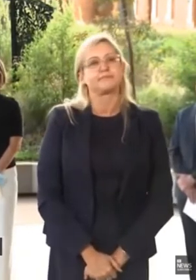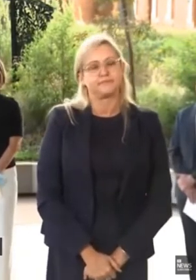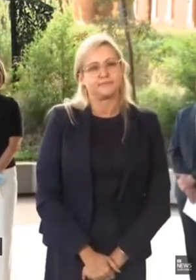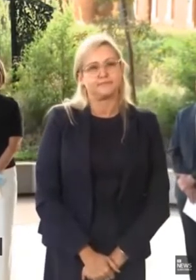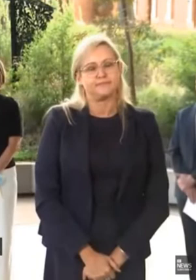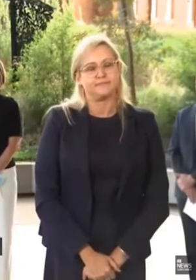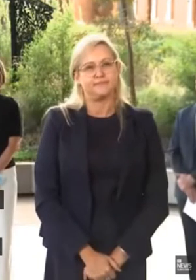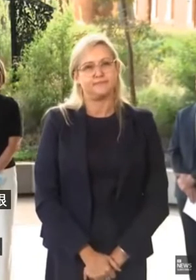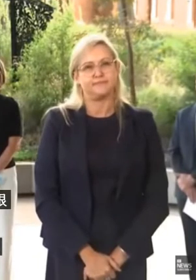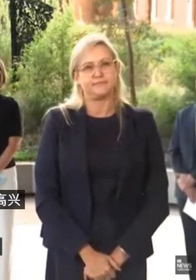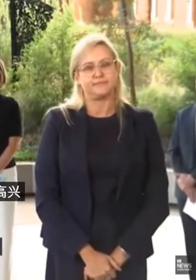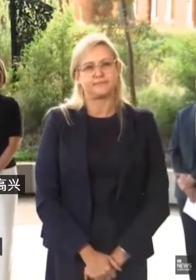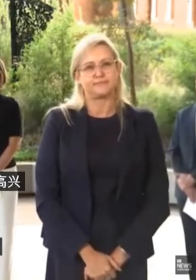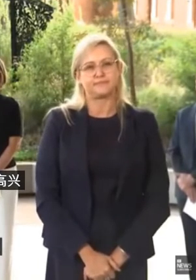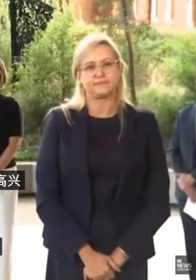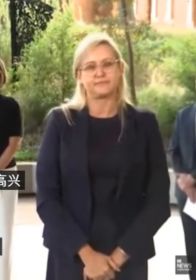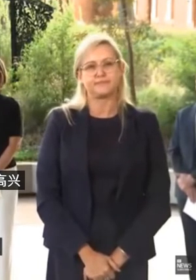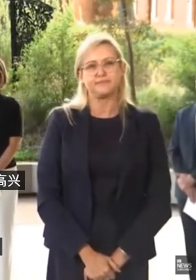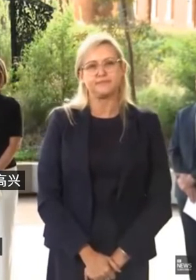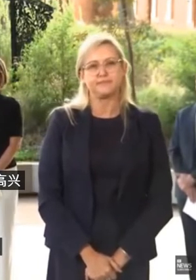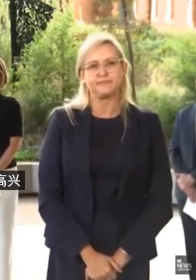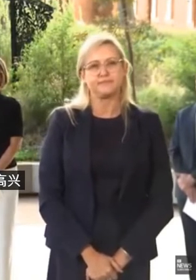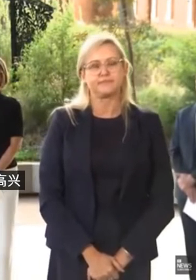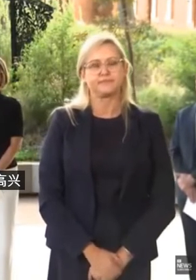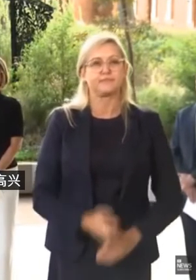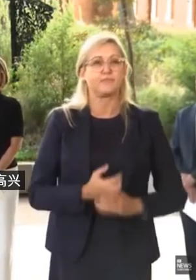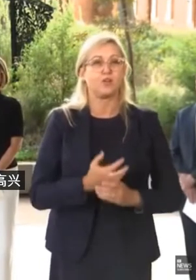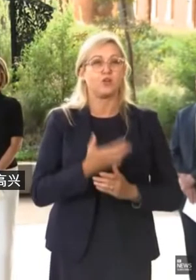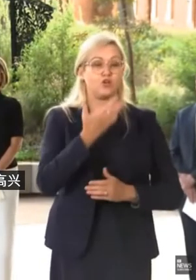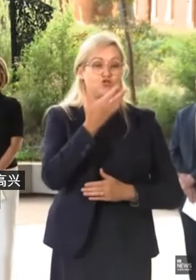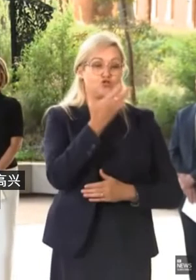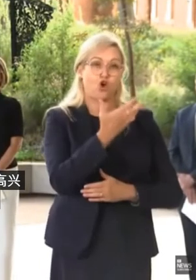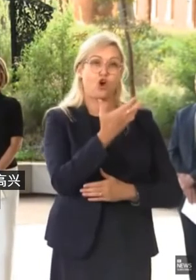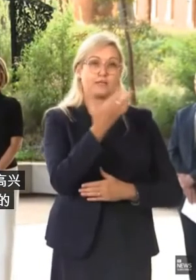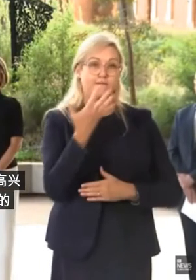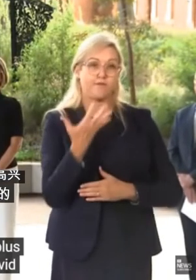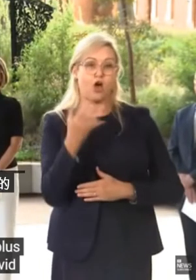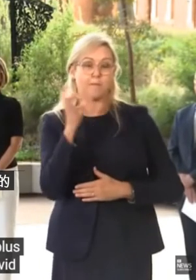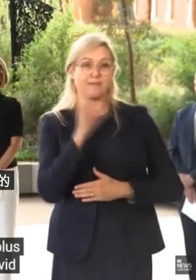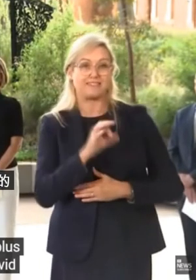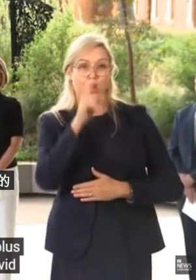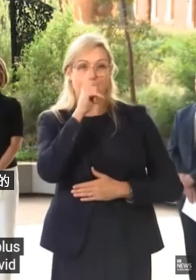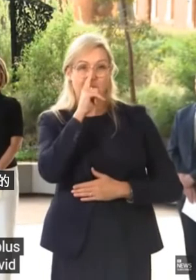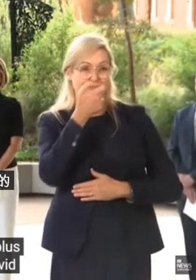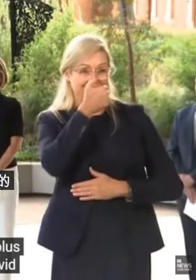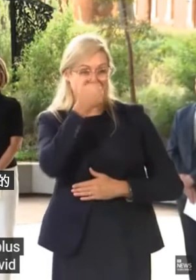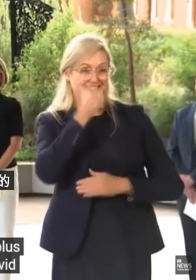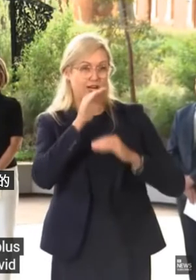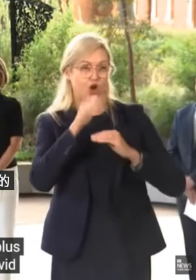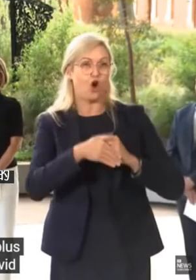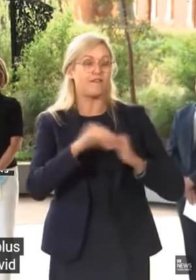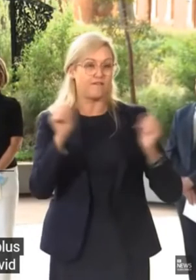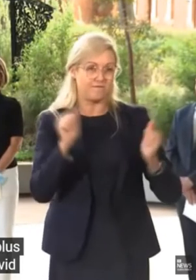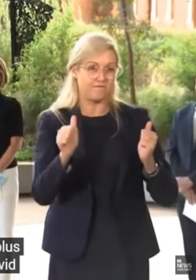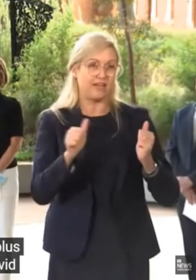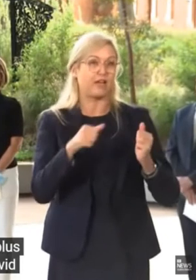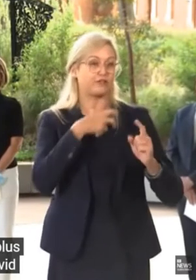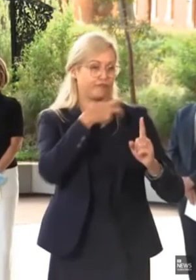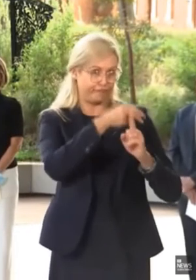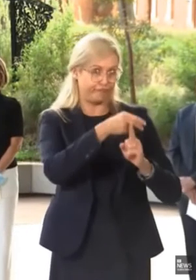So as the Premier has said, it's pleasing to see that over 95% of people aged 16 plus have had one dose of the COVID vaccine,